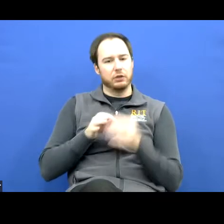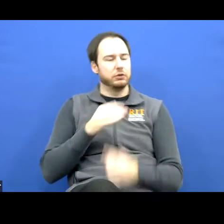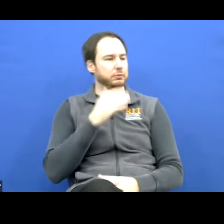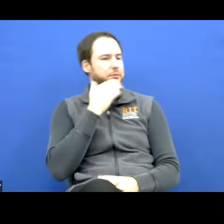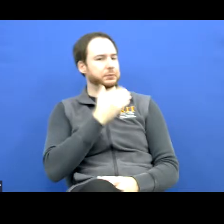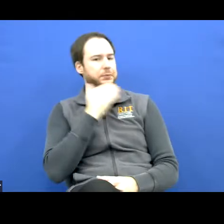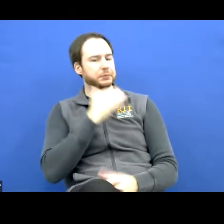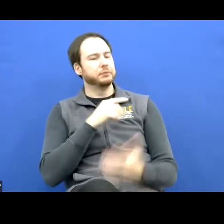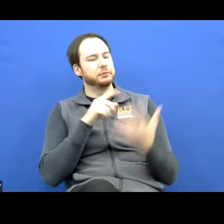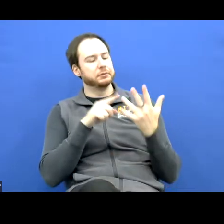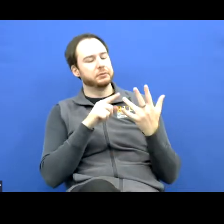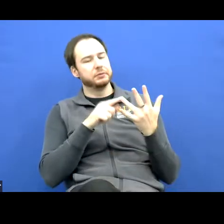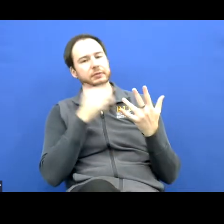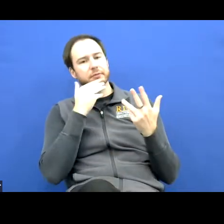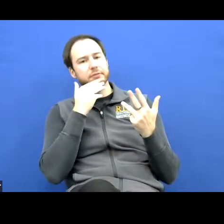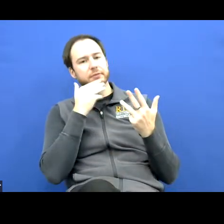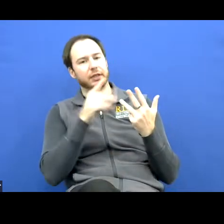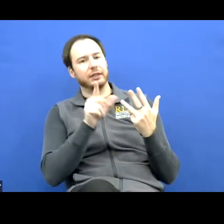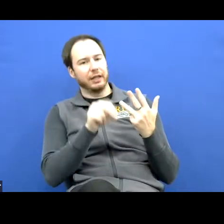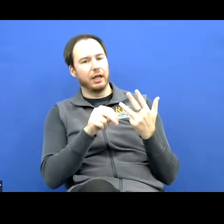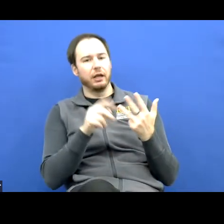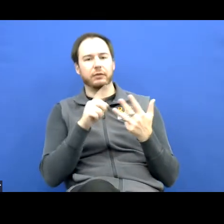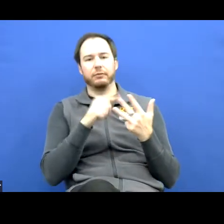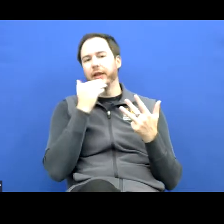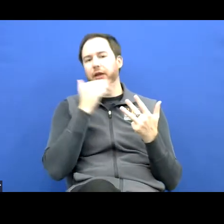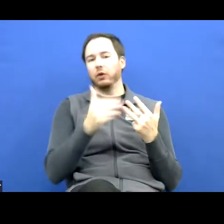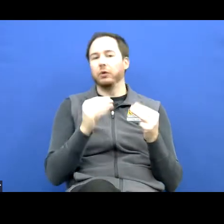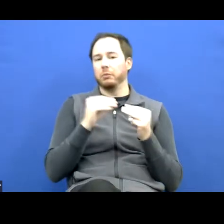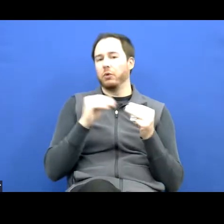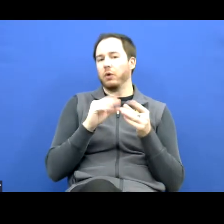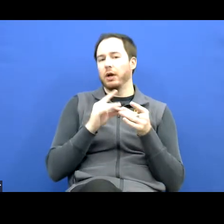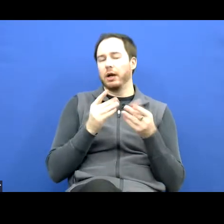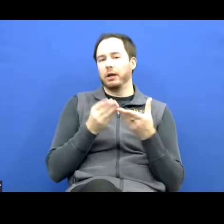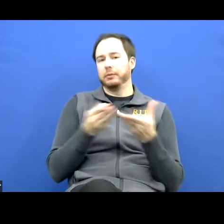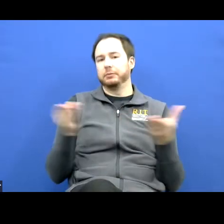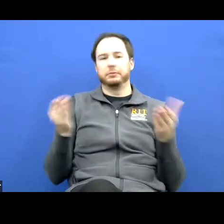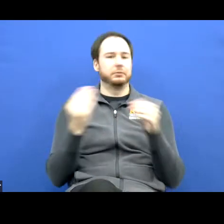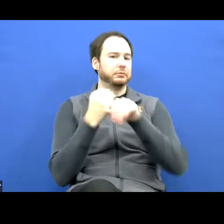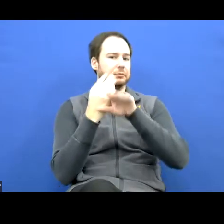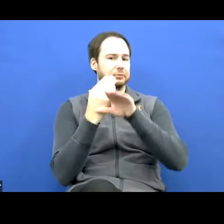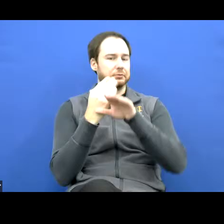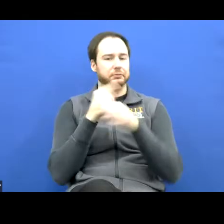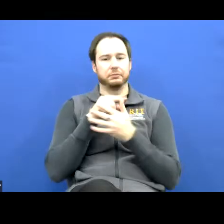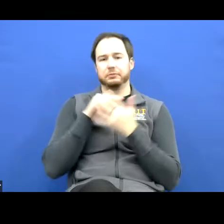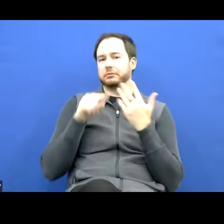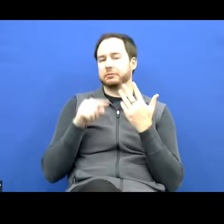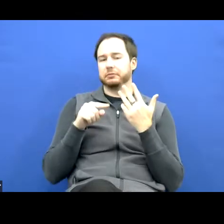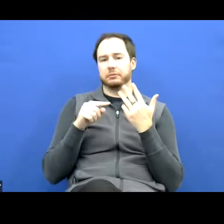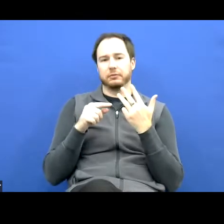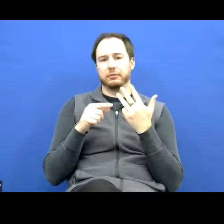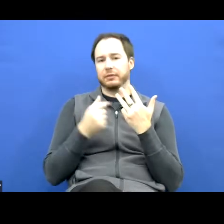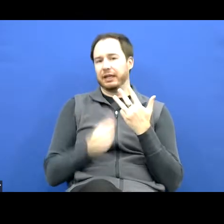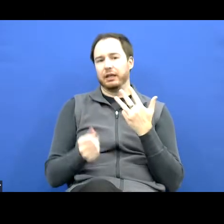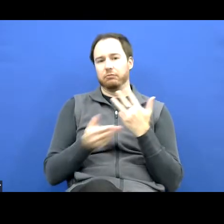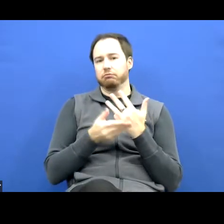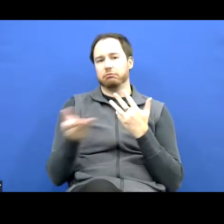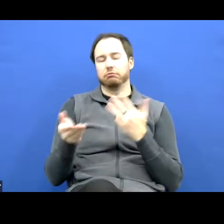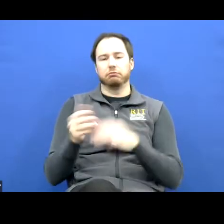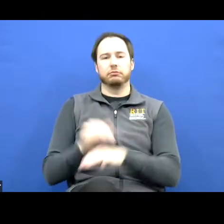Thanks, Dan. Thank you. Anything else? Any other questions, comments from the public?